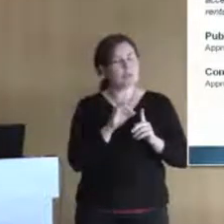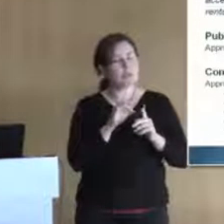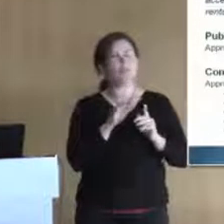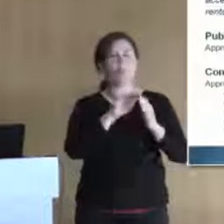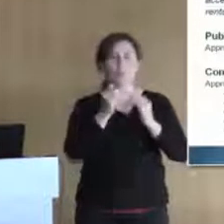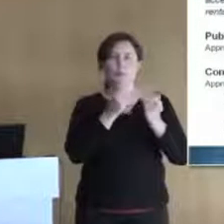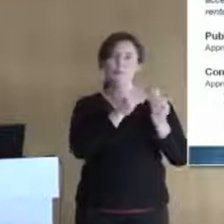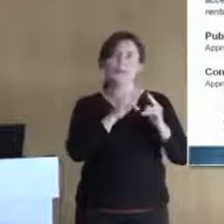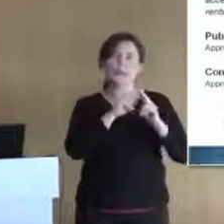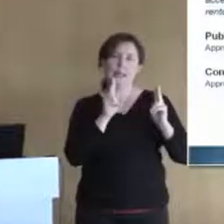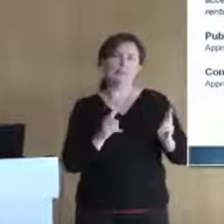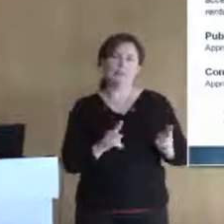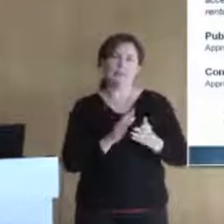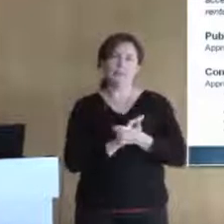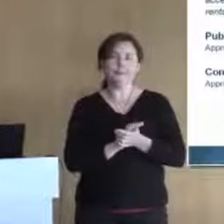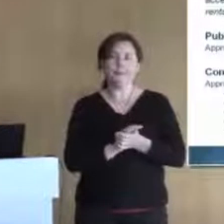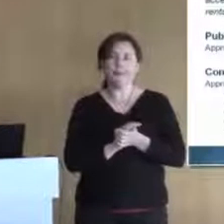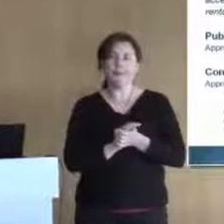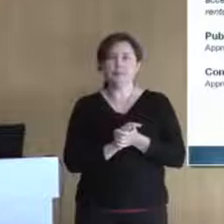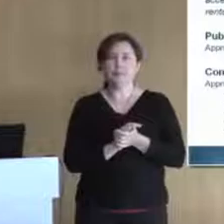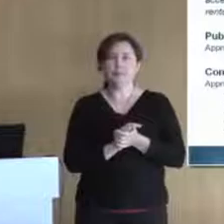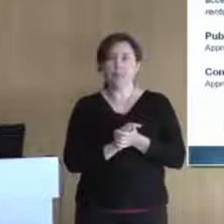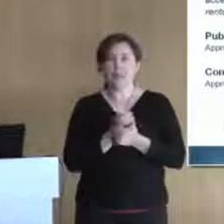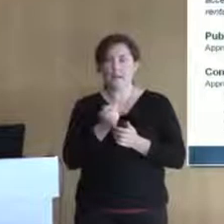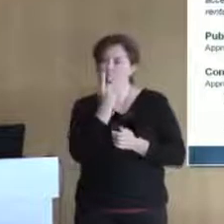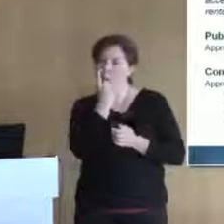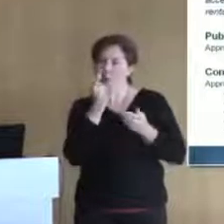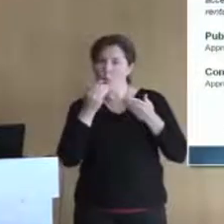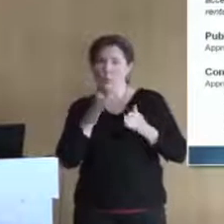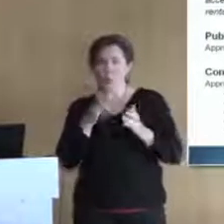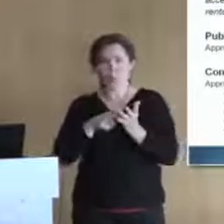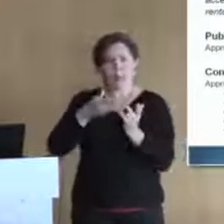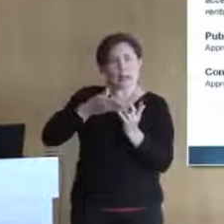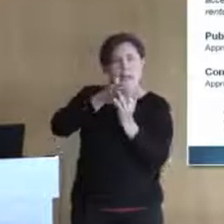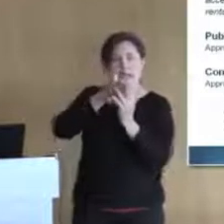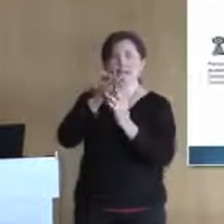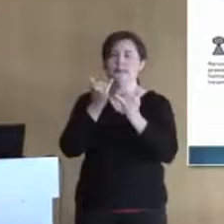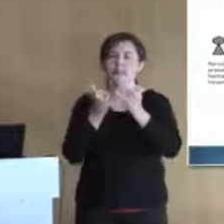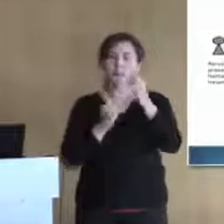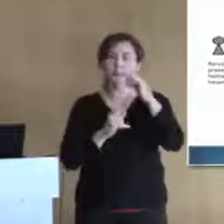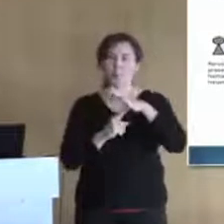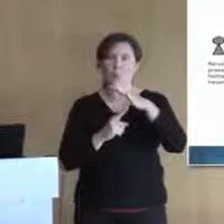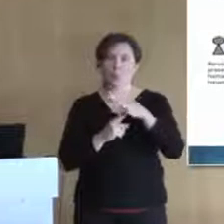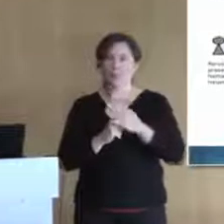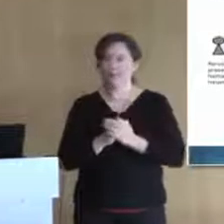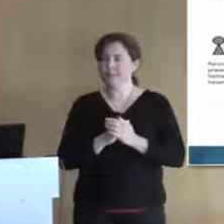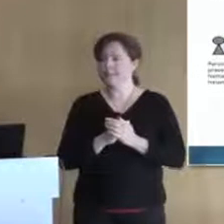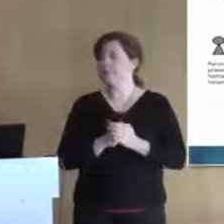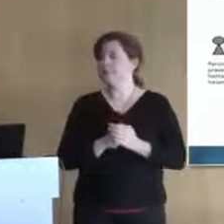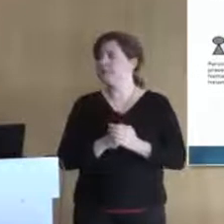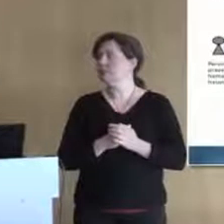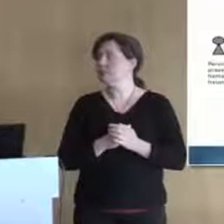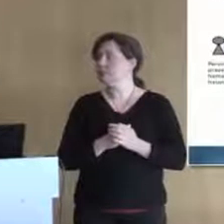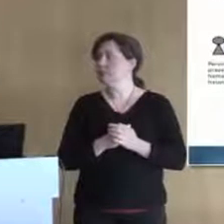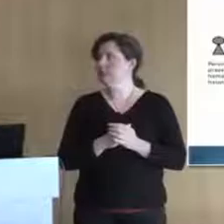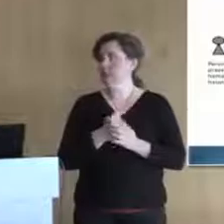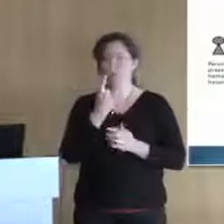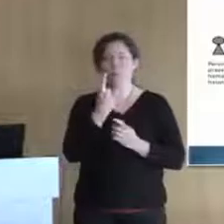of access for a client, you can see that about 80% roughly is public housing